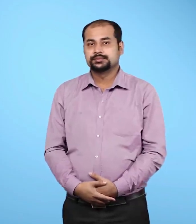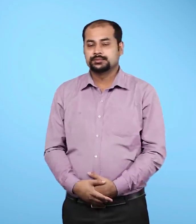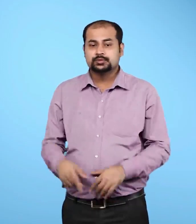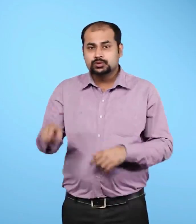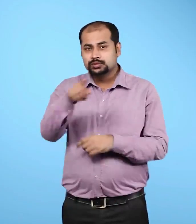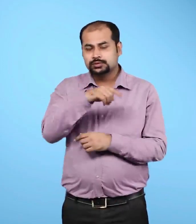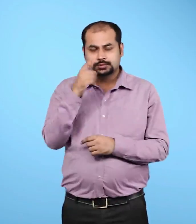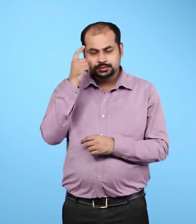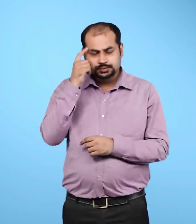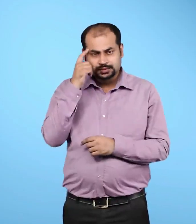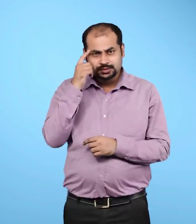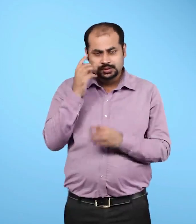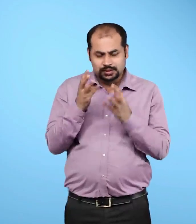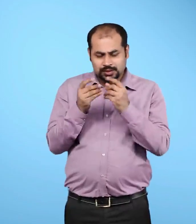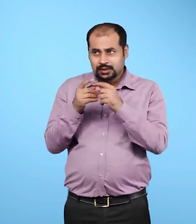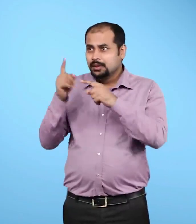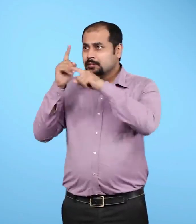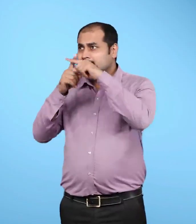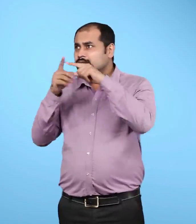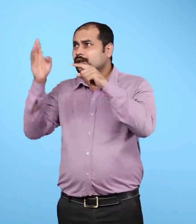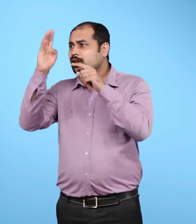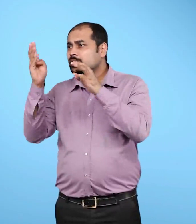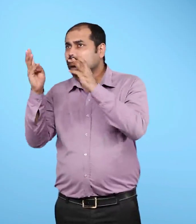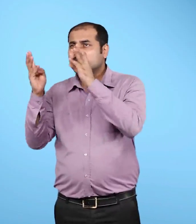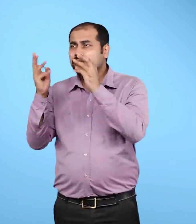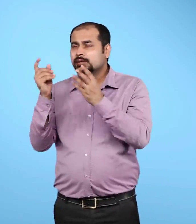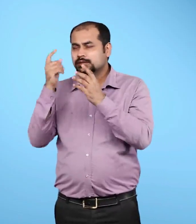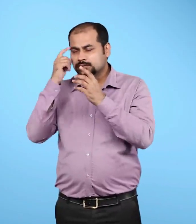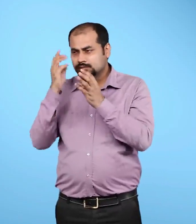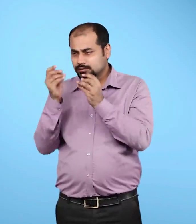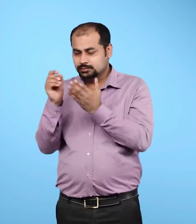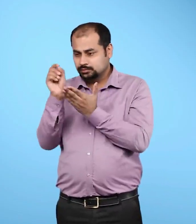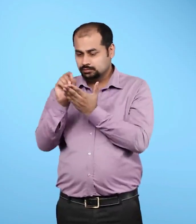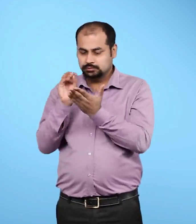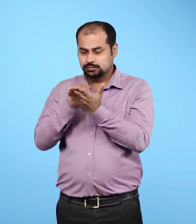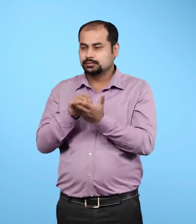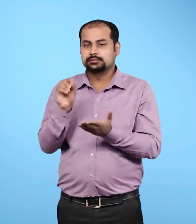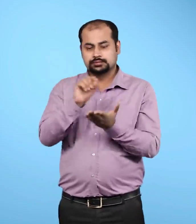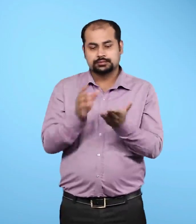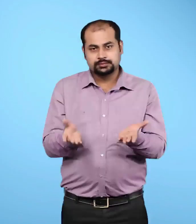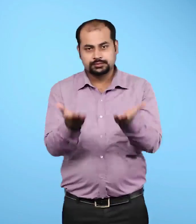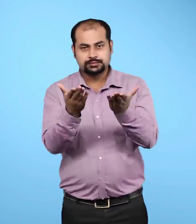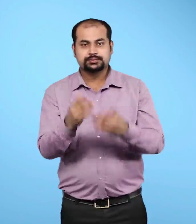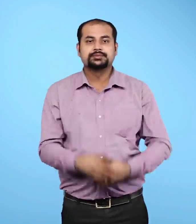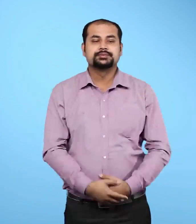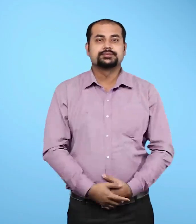in front of number 2. Row 4, both the columns have empty spaces for